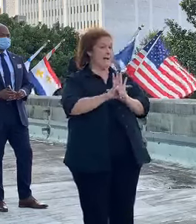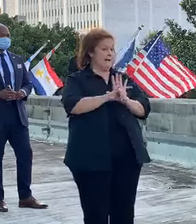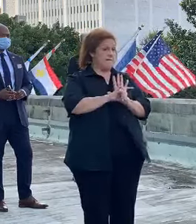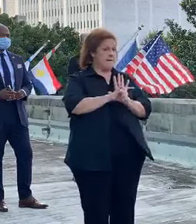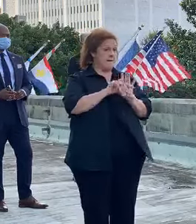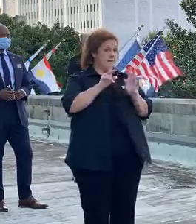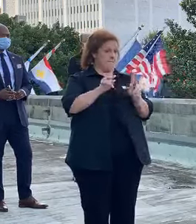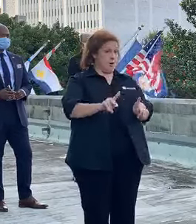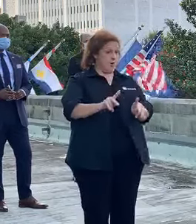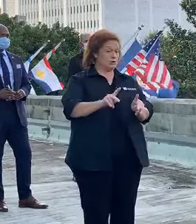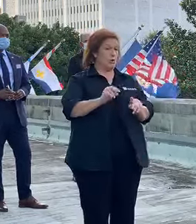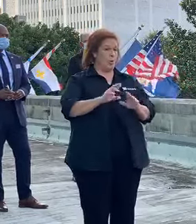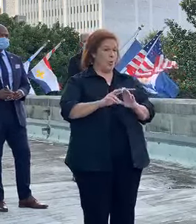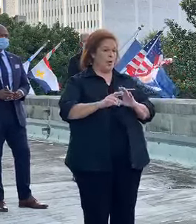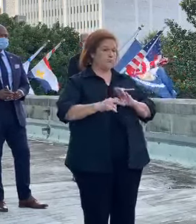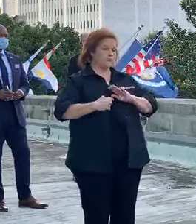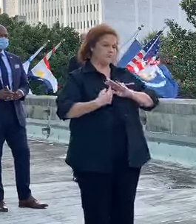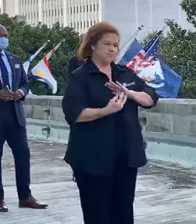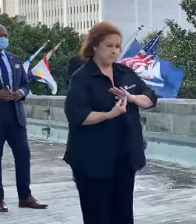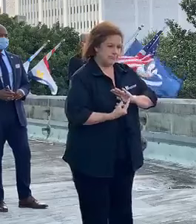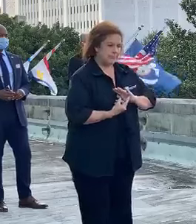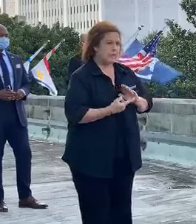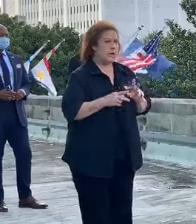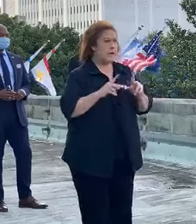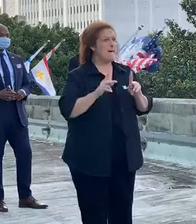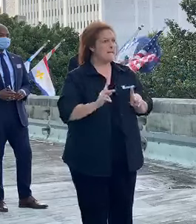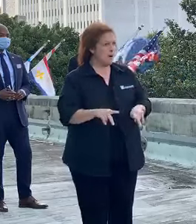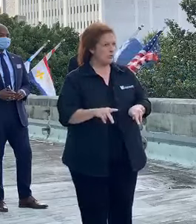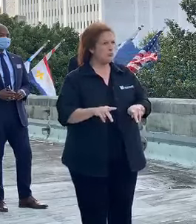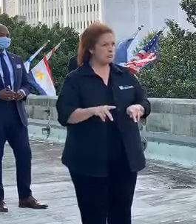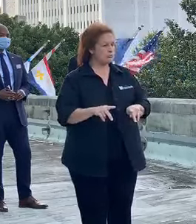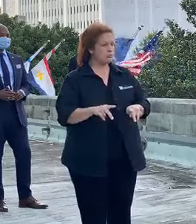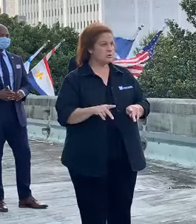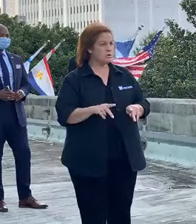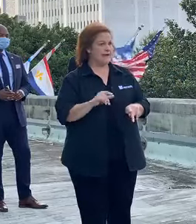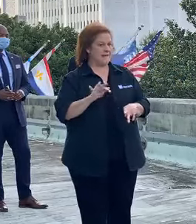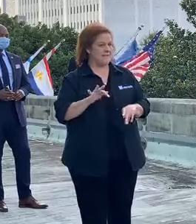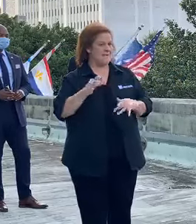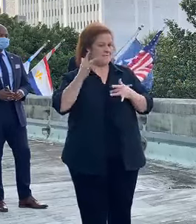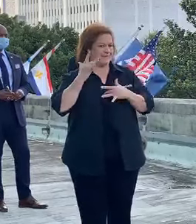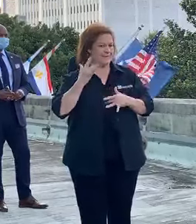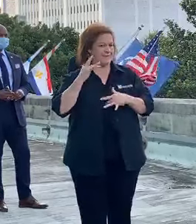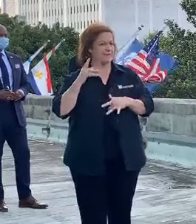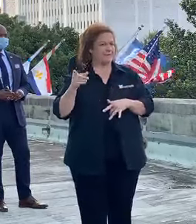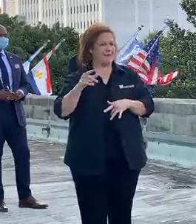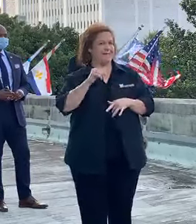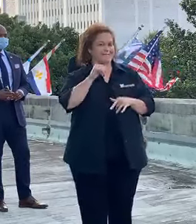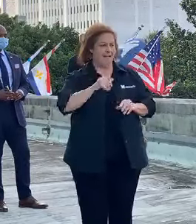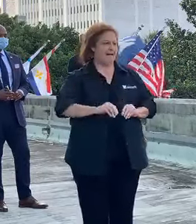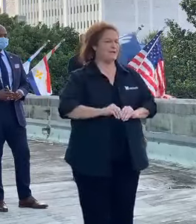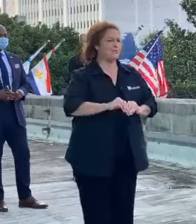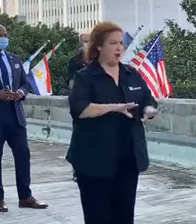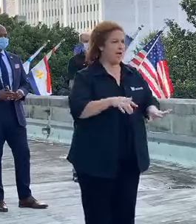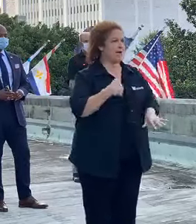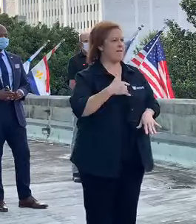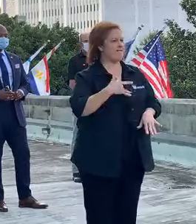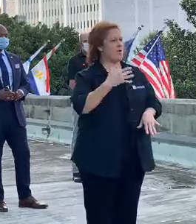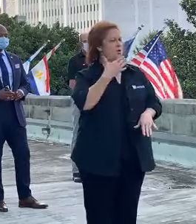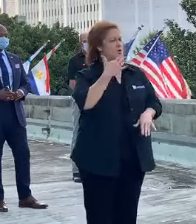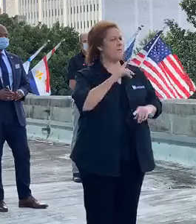isolate, box it in so it does not get back to community spread. I'm very confident in our ability to do